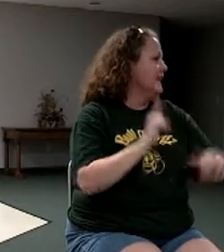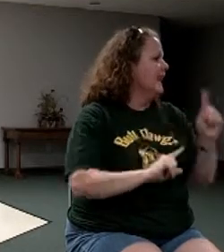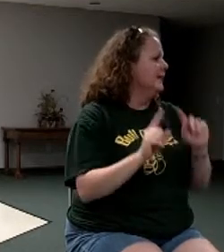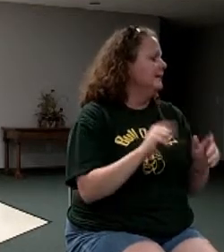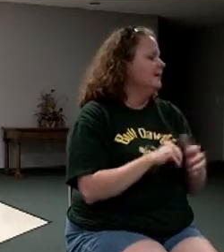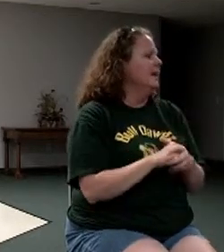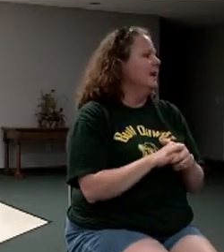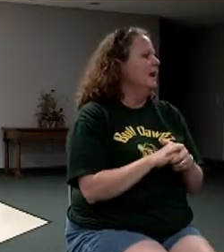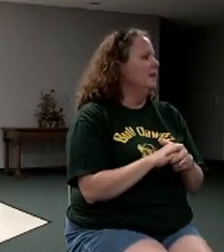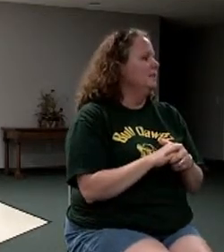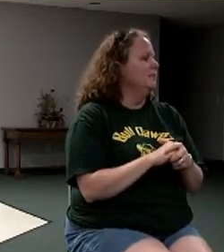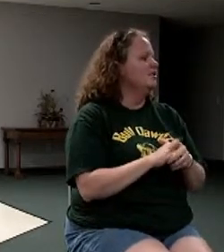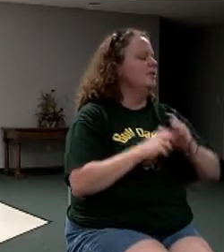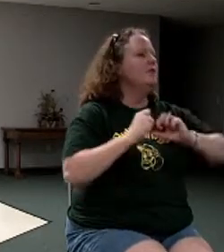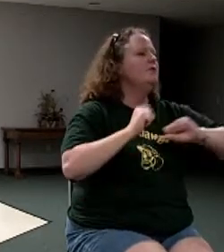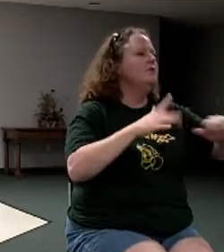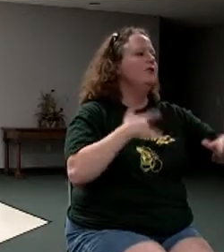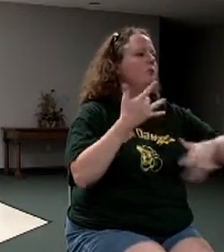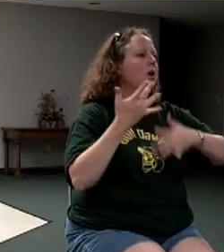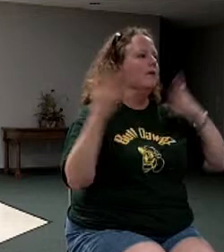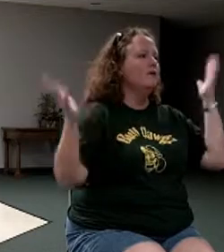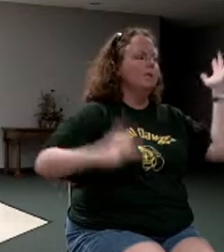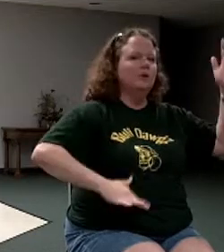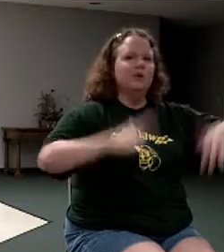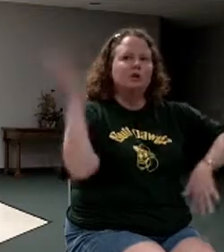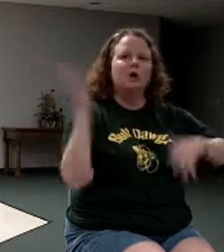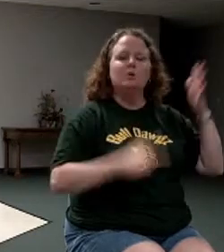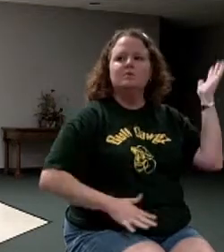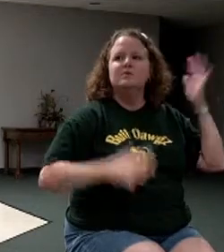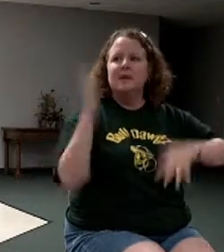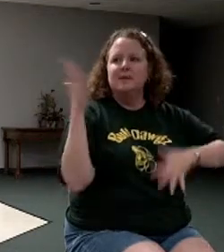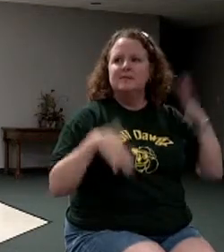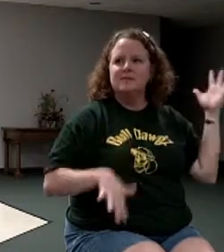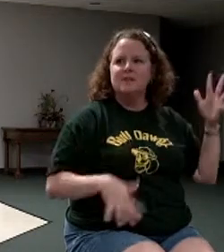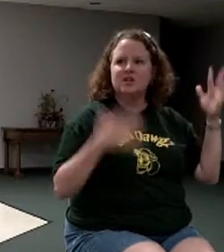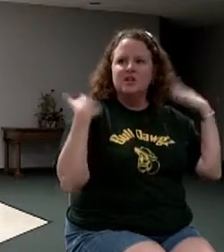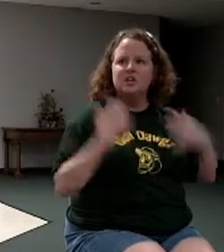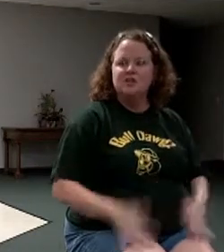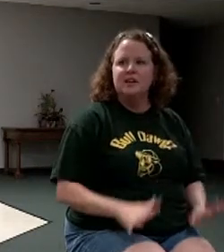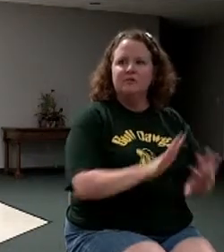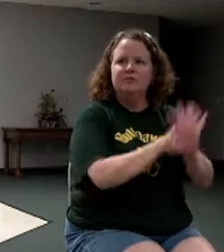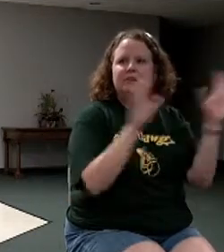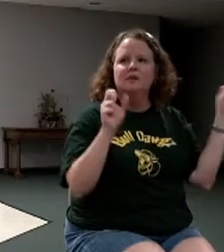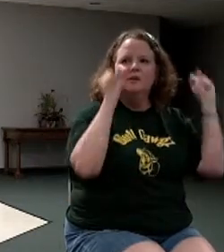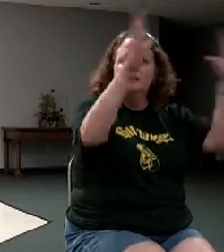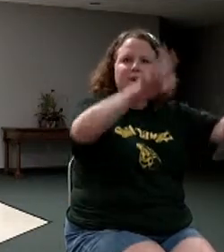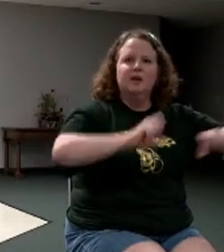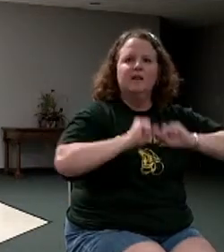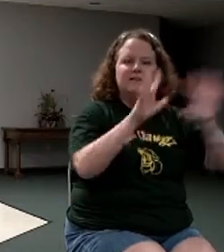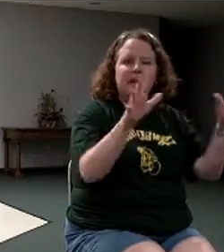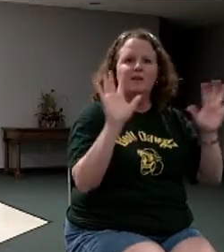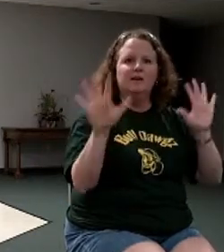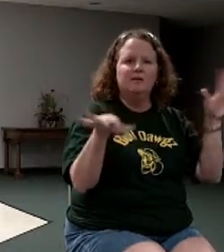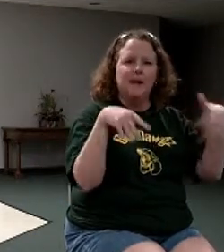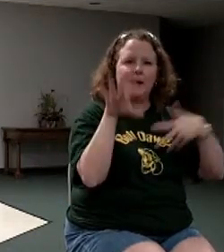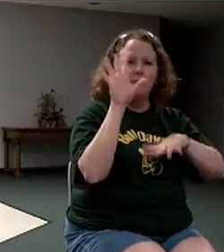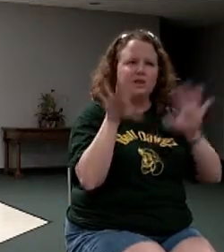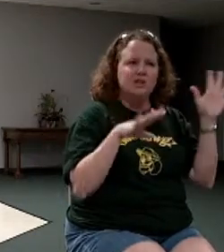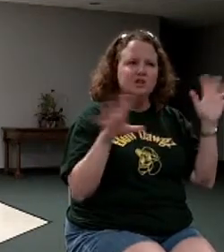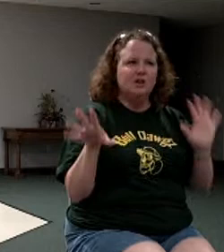sign, so that you feel more comfortable in your own space, touching yourself and putting things out there and hand orientation and